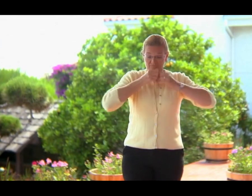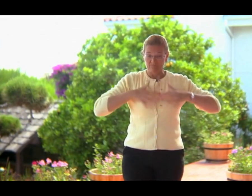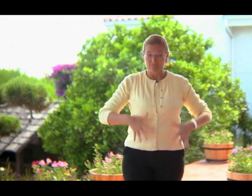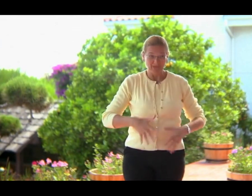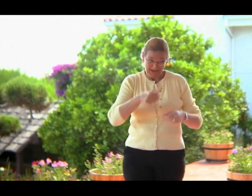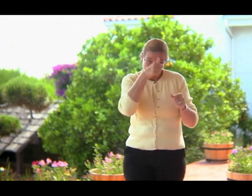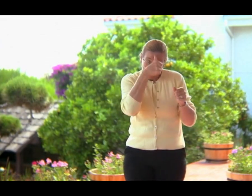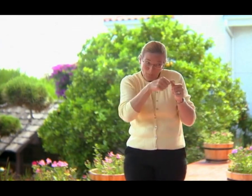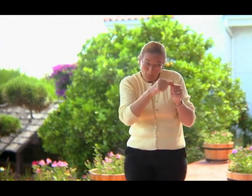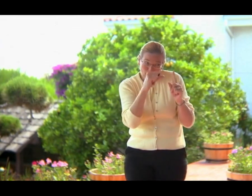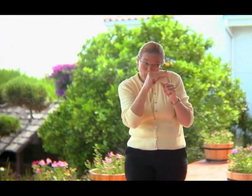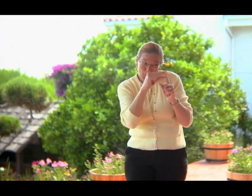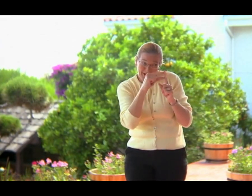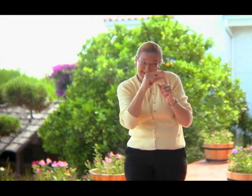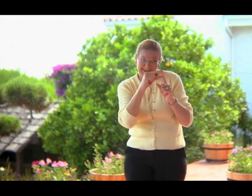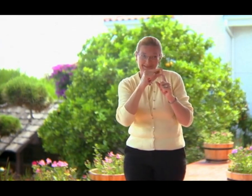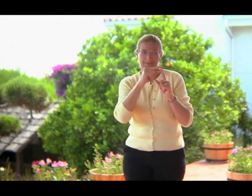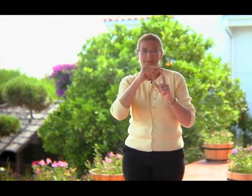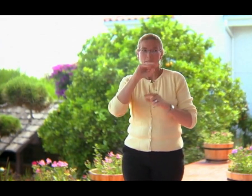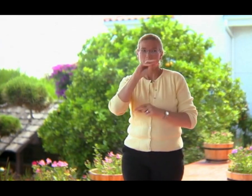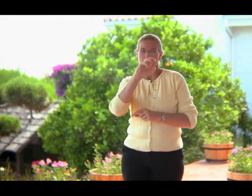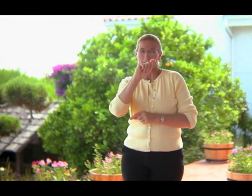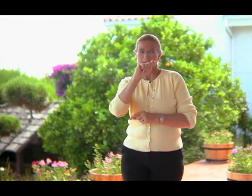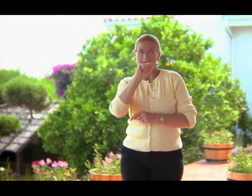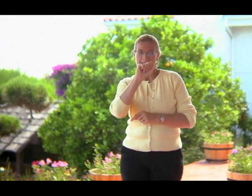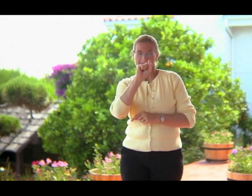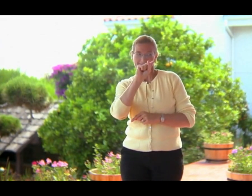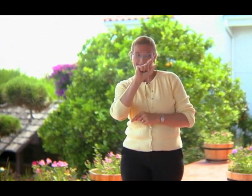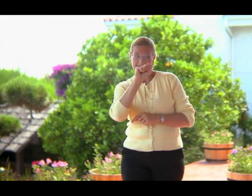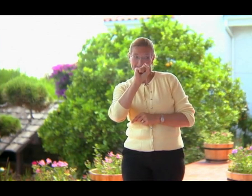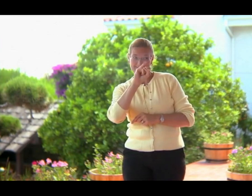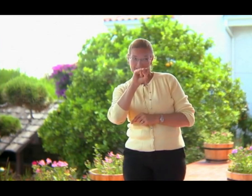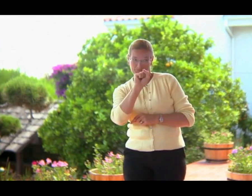It usually does not spread to other parts of the body, or in other words, metastasize,